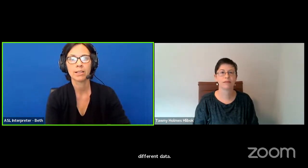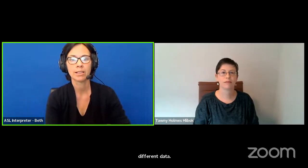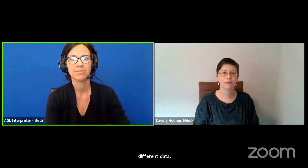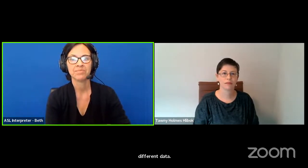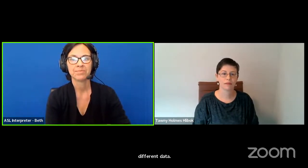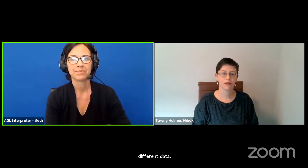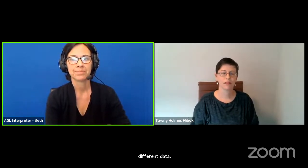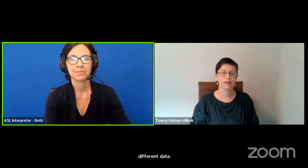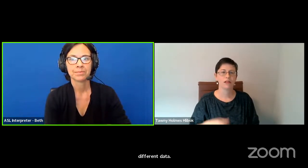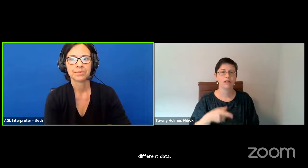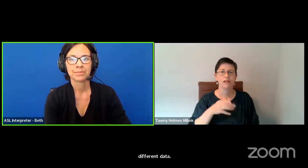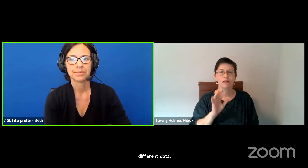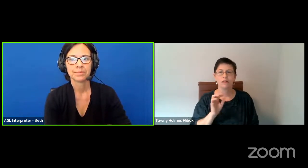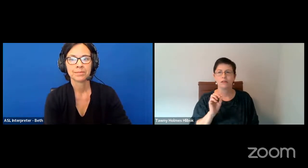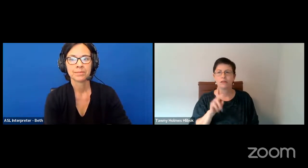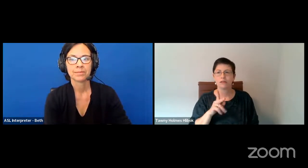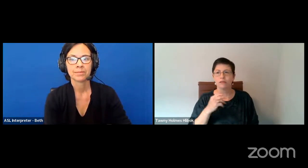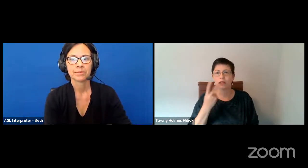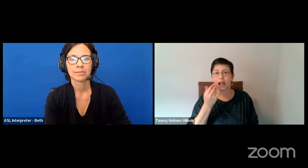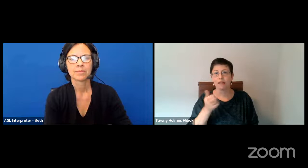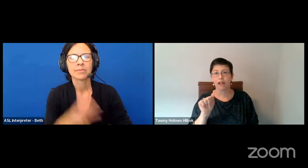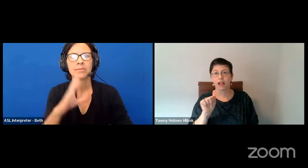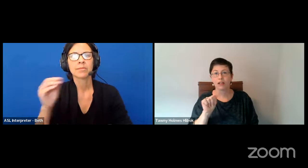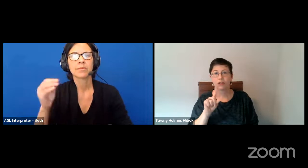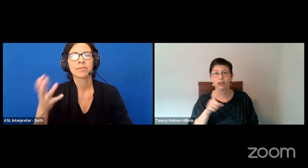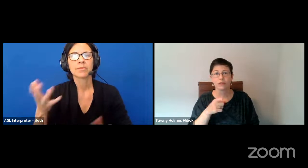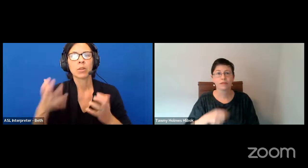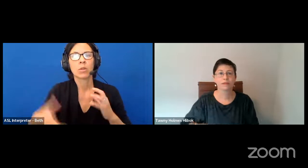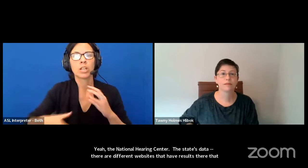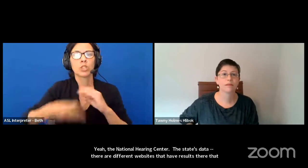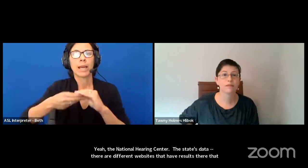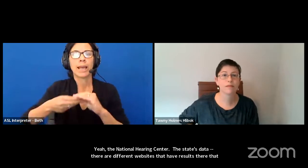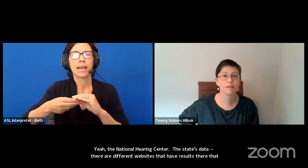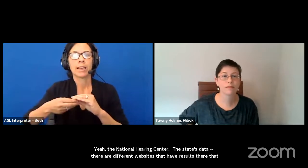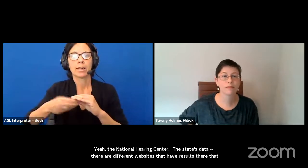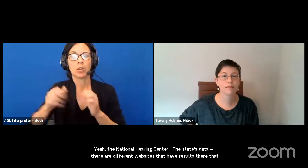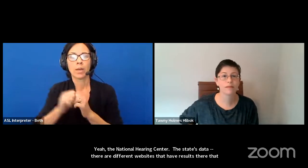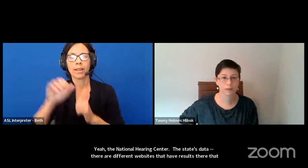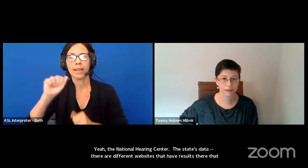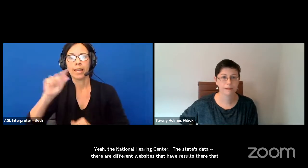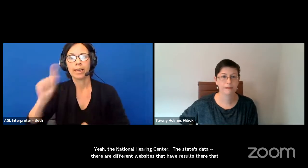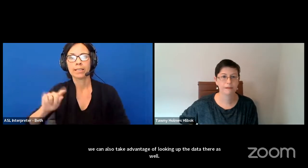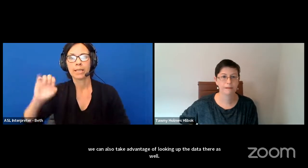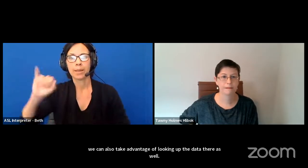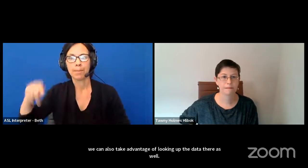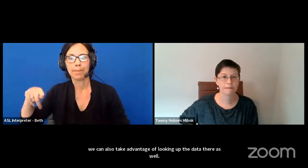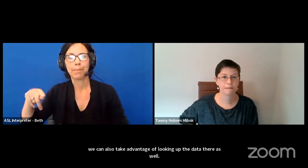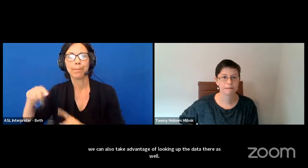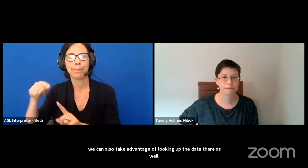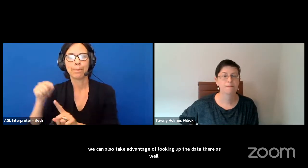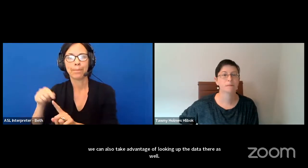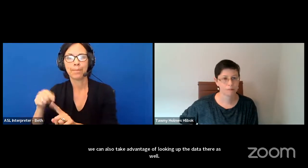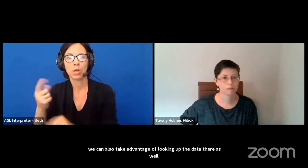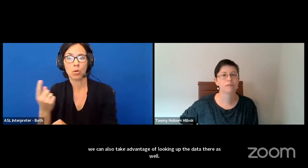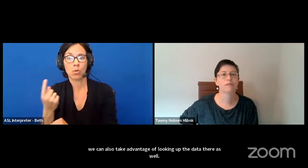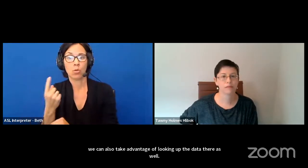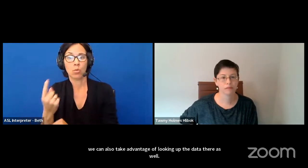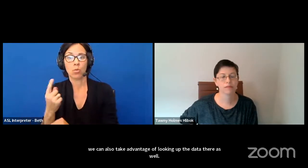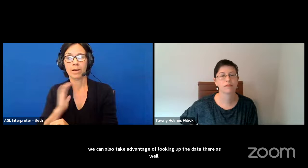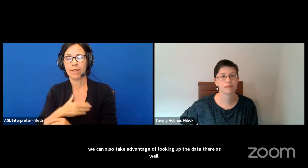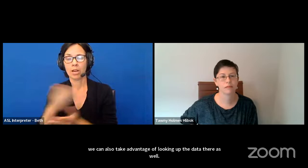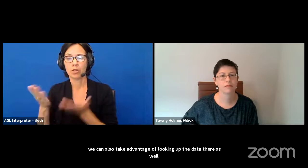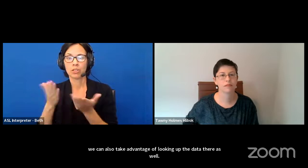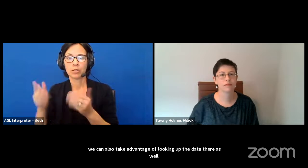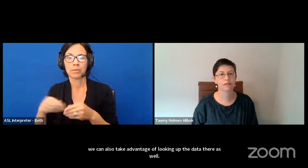well. And I want to add that with AZEP, one of our service